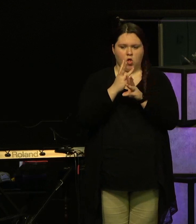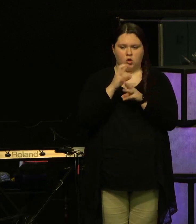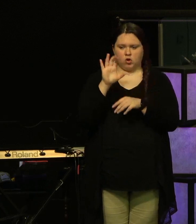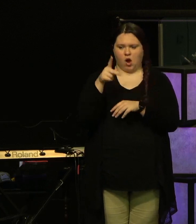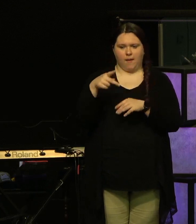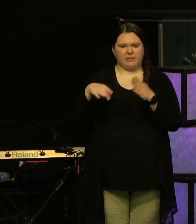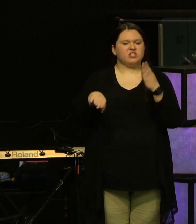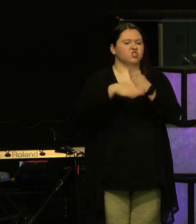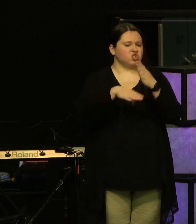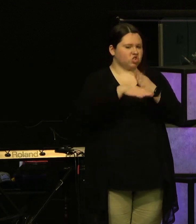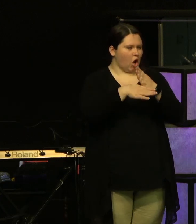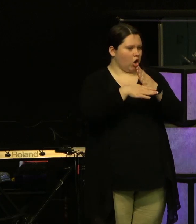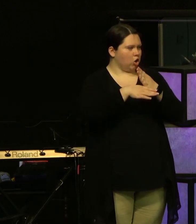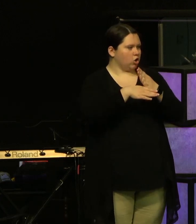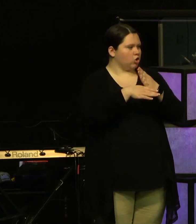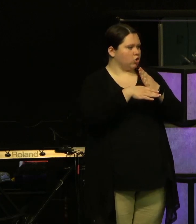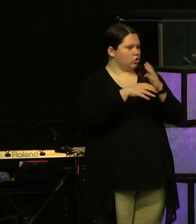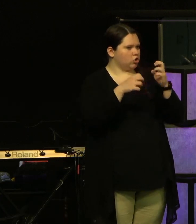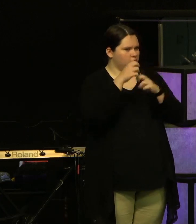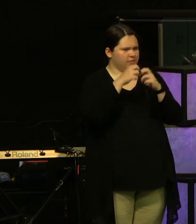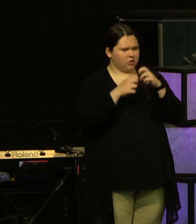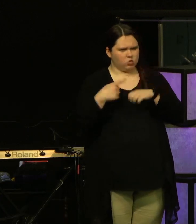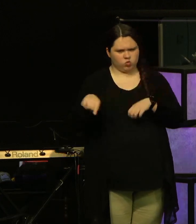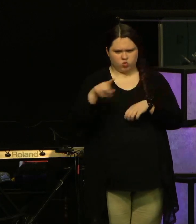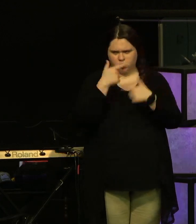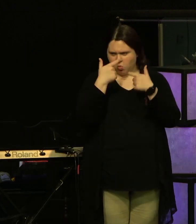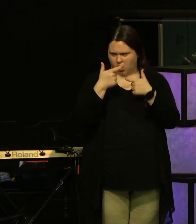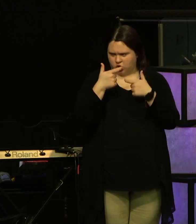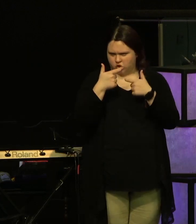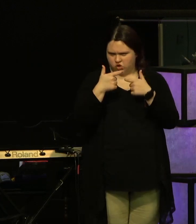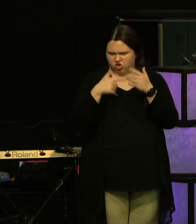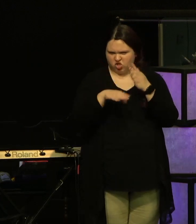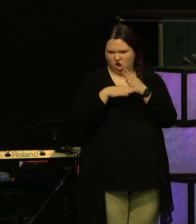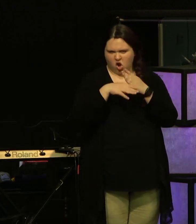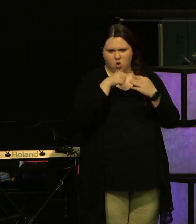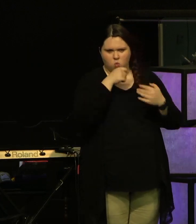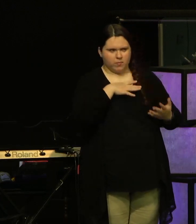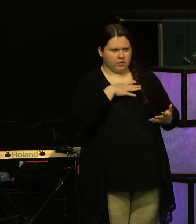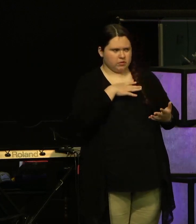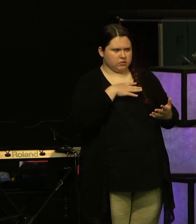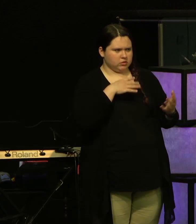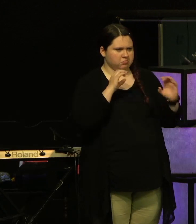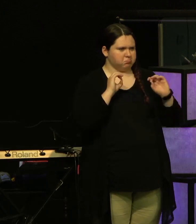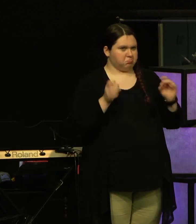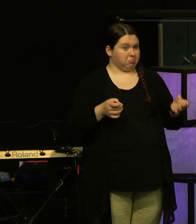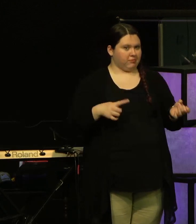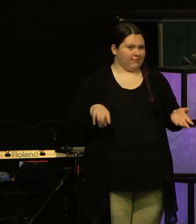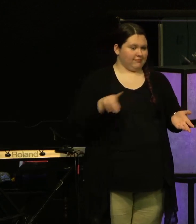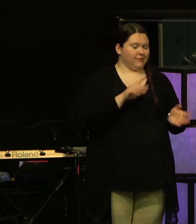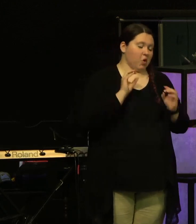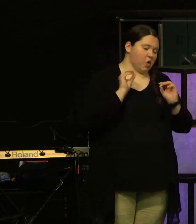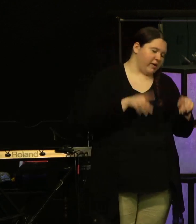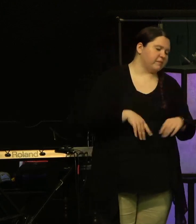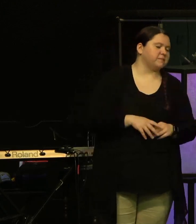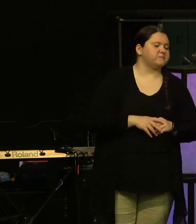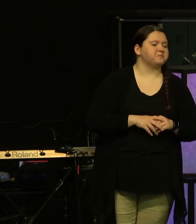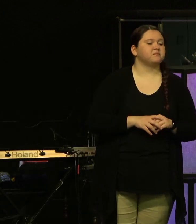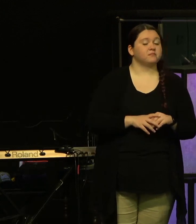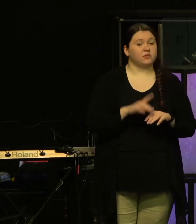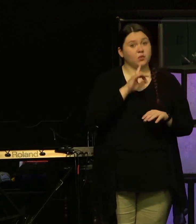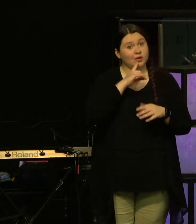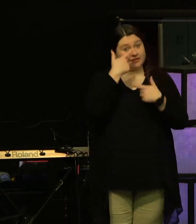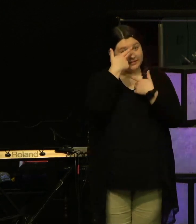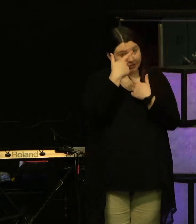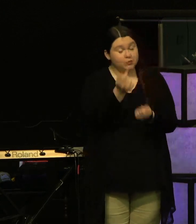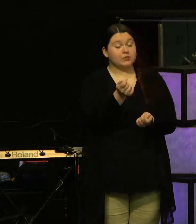soccer tournament on TV. Anybody see any of that? Nobody into soccer? It was